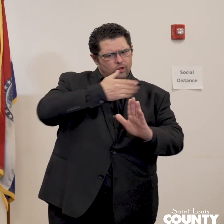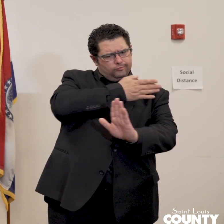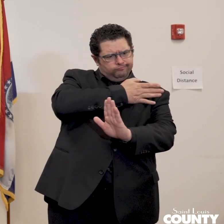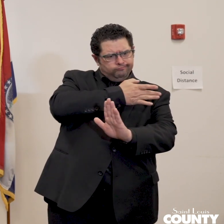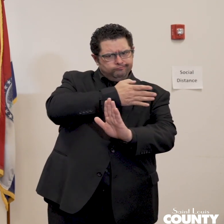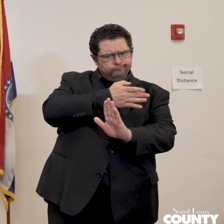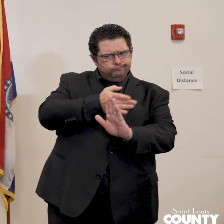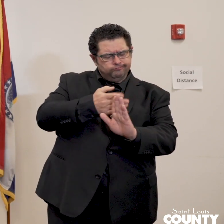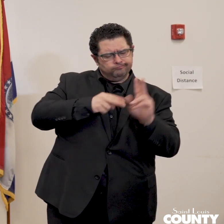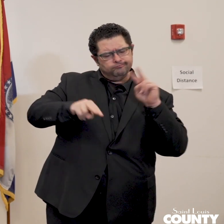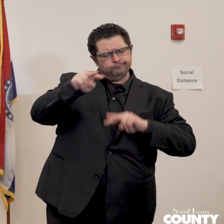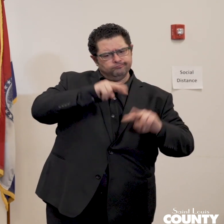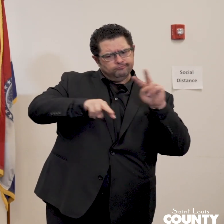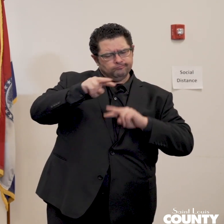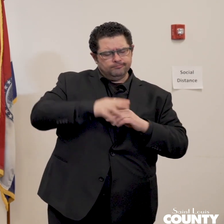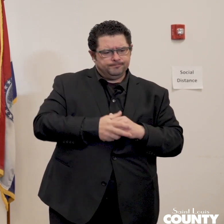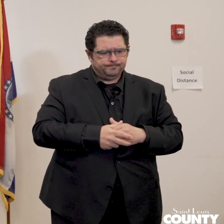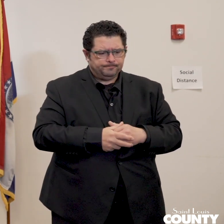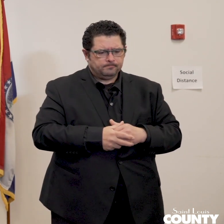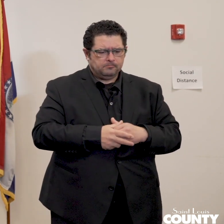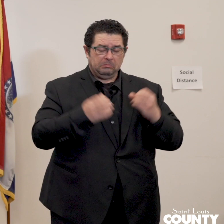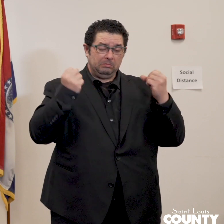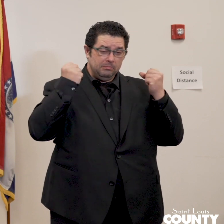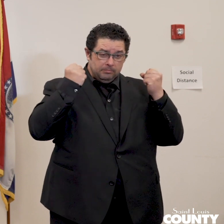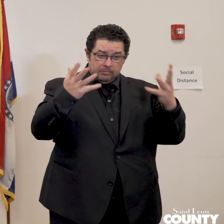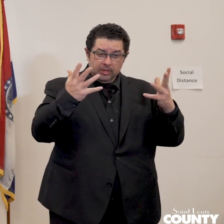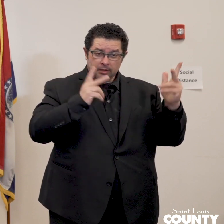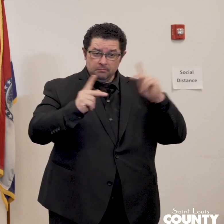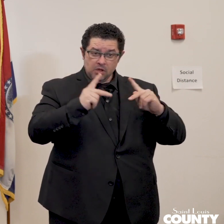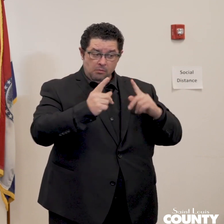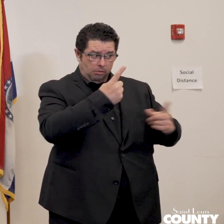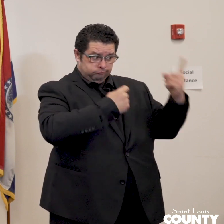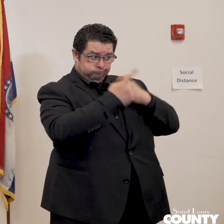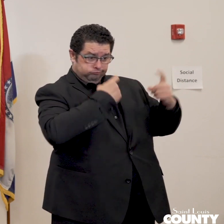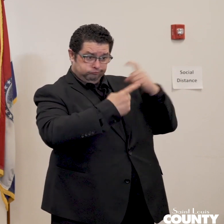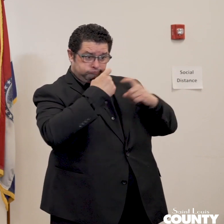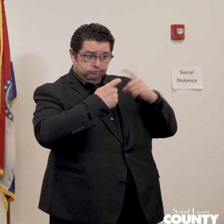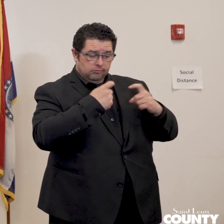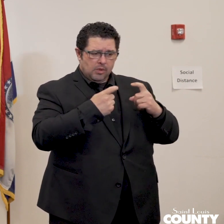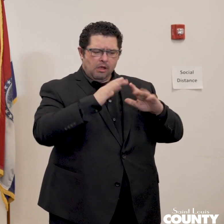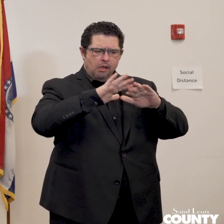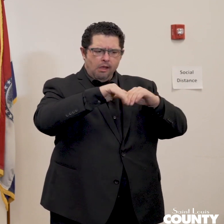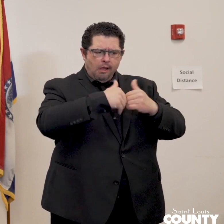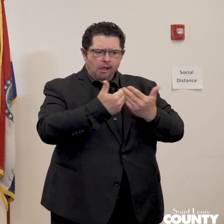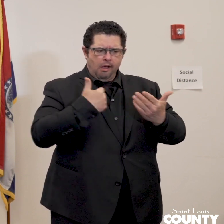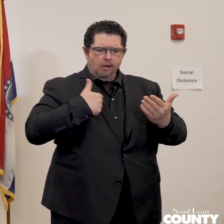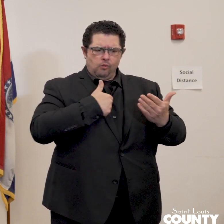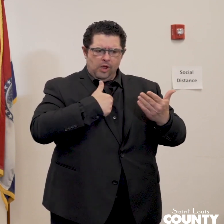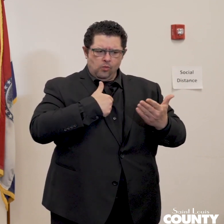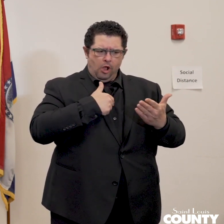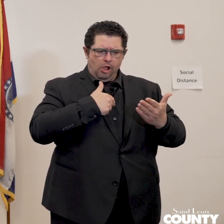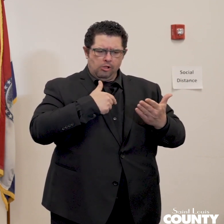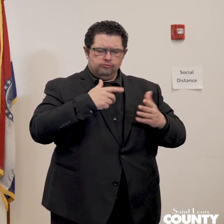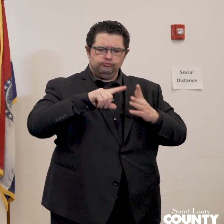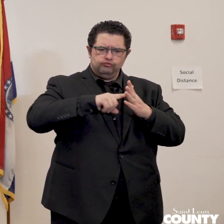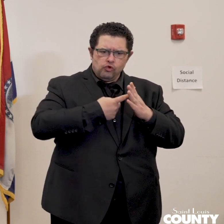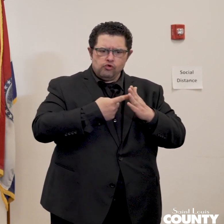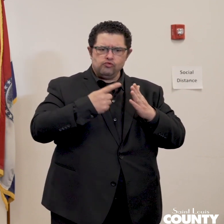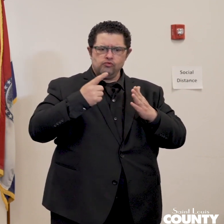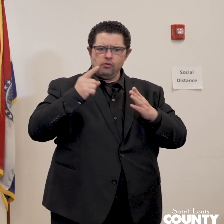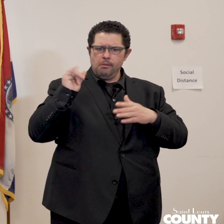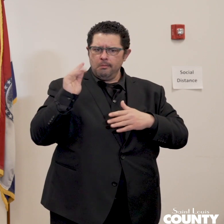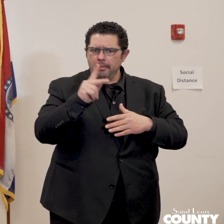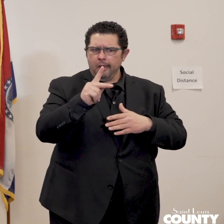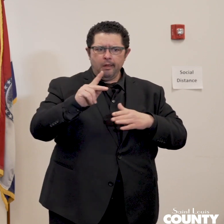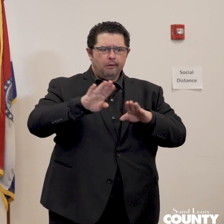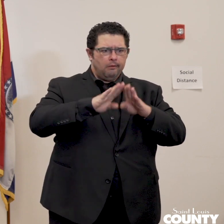We've had a lot of questions about when and how we will ease our safety restrictions in our state, and that is a